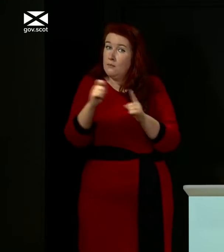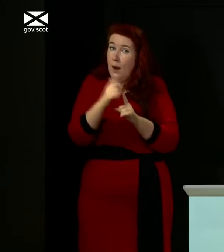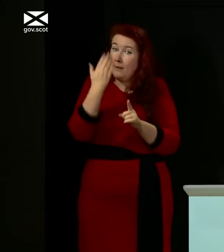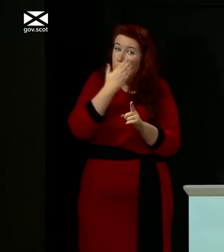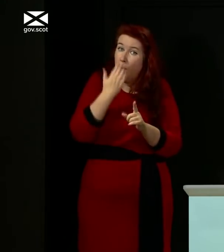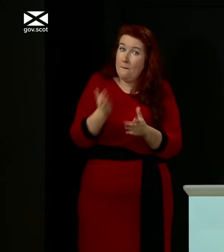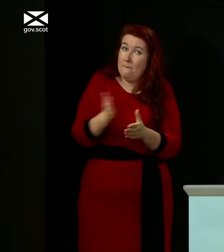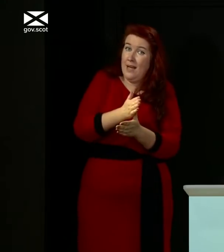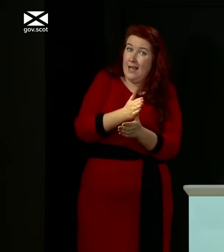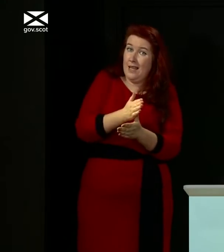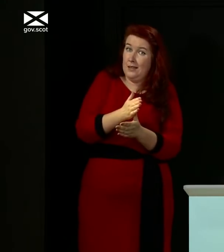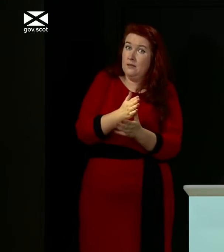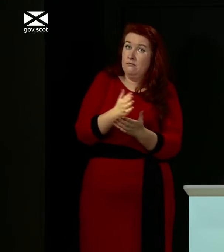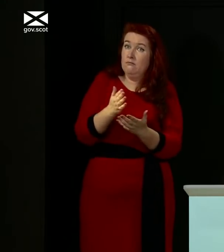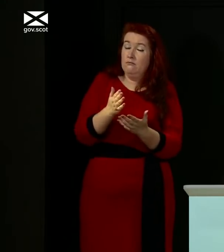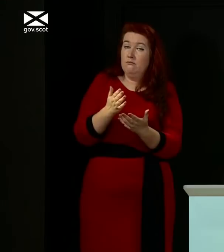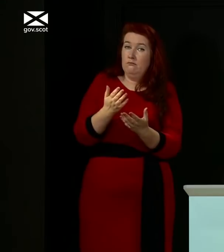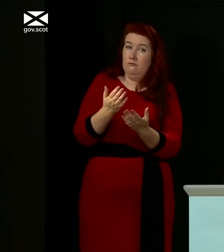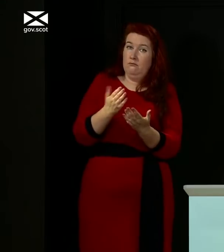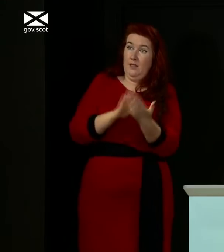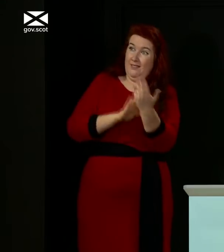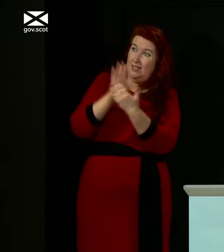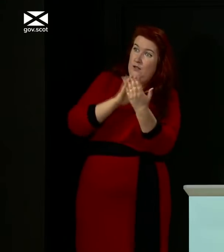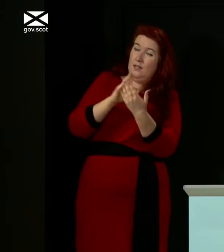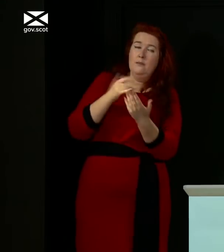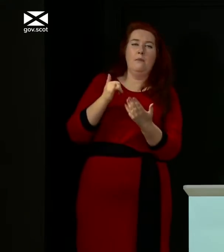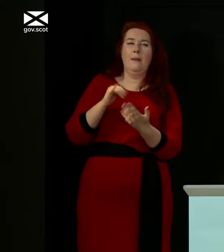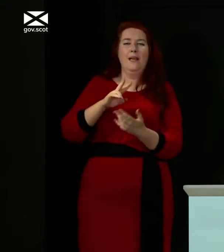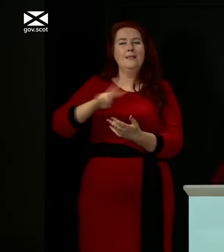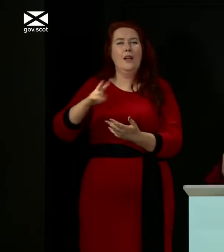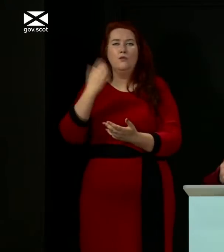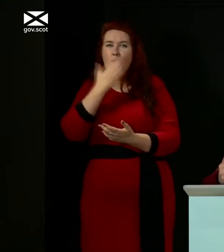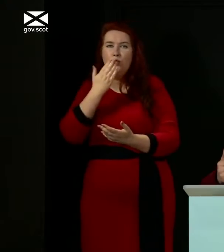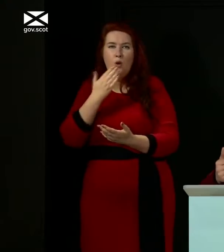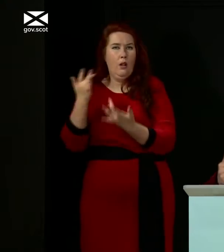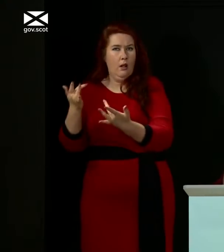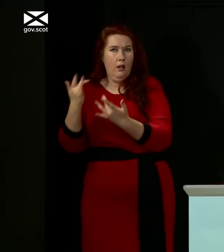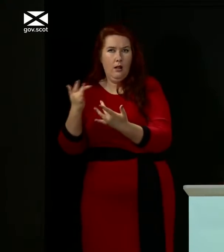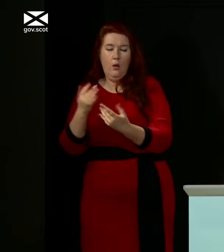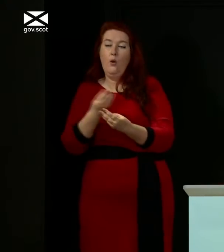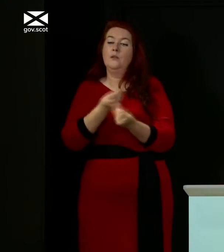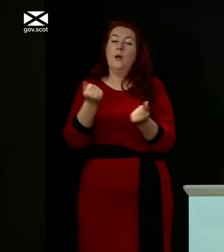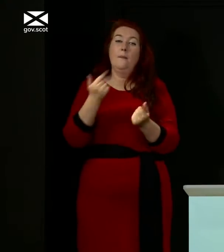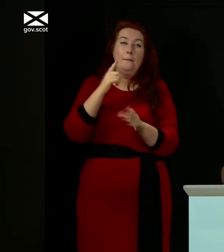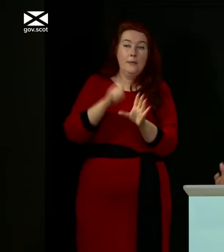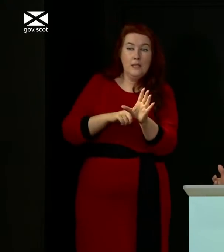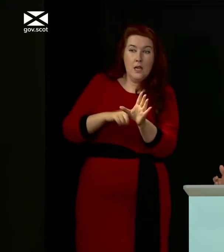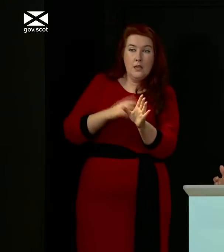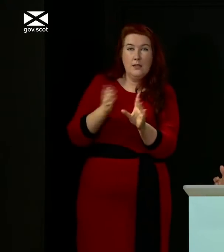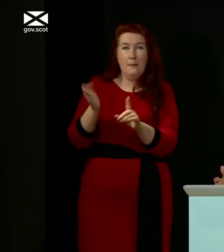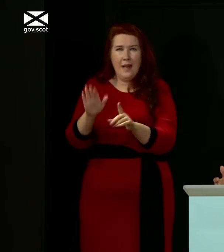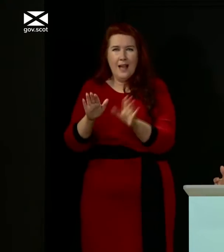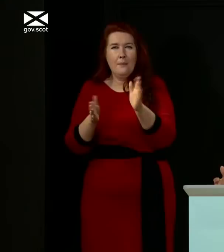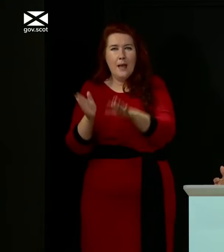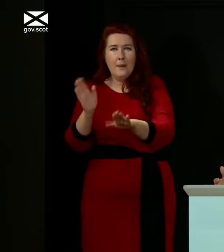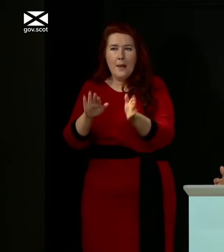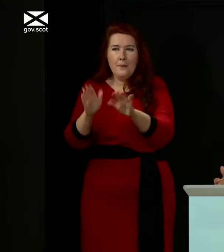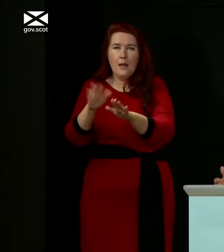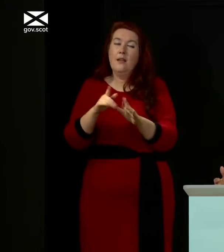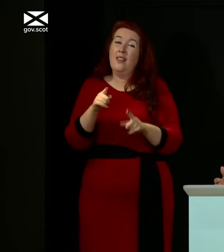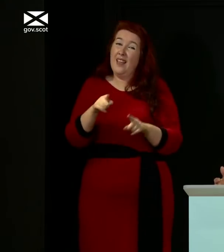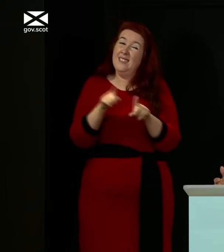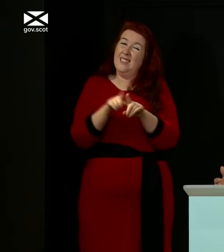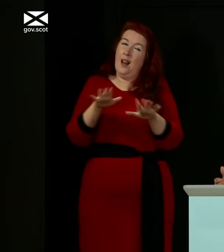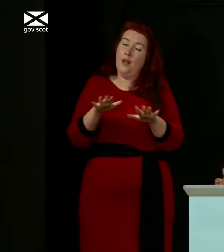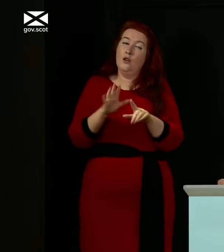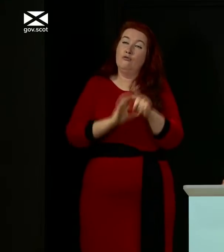back, even if we don't think it's possible to get secondary schools back? Could we get some years back? We will, and that will apply to the